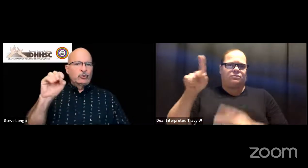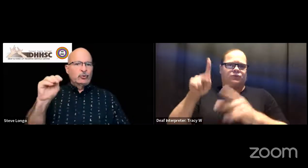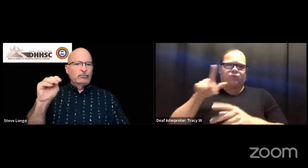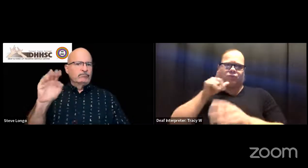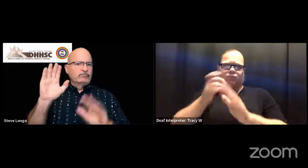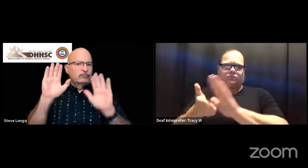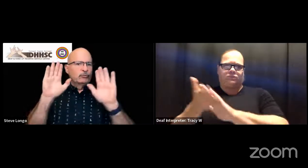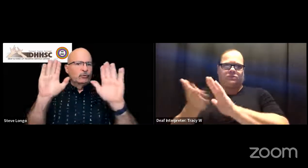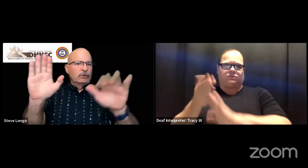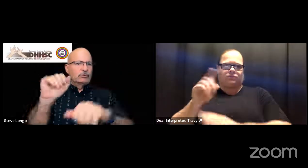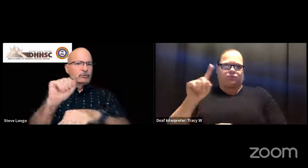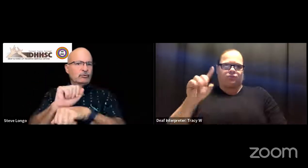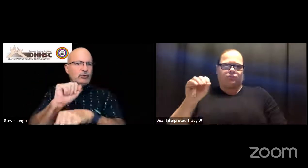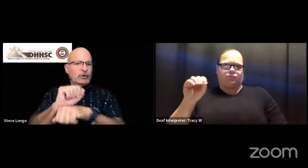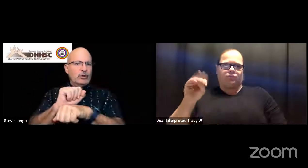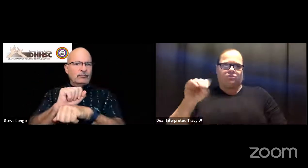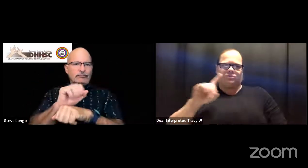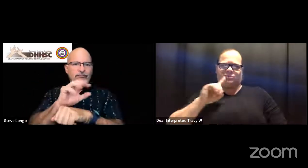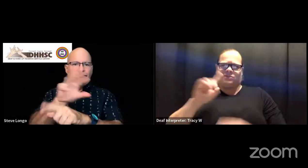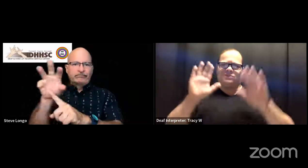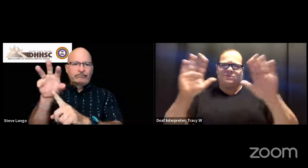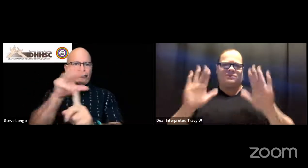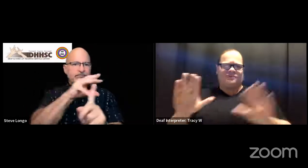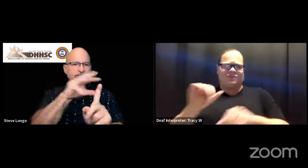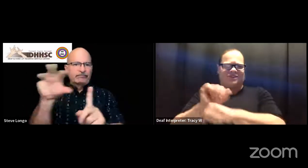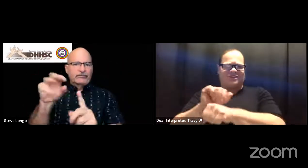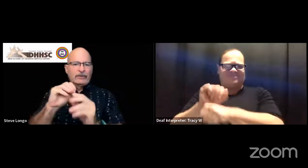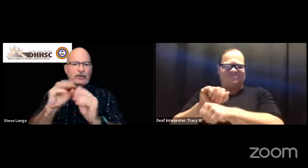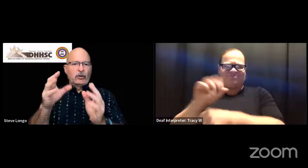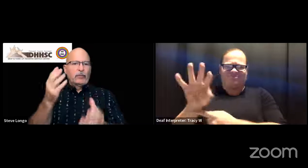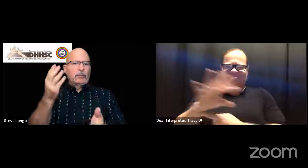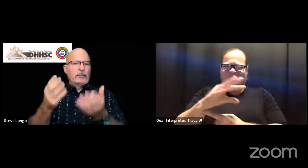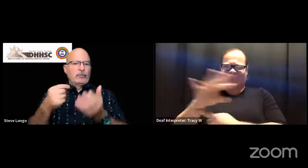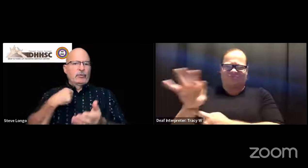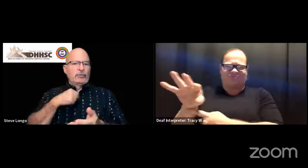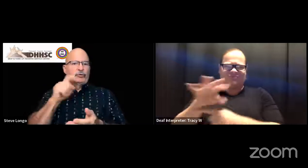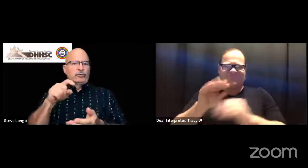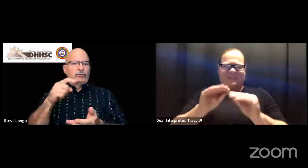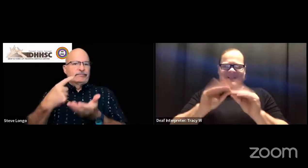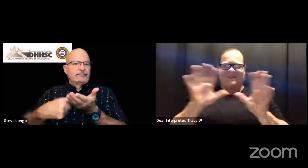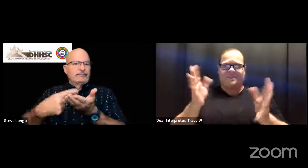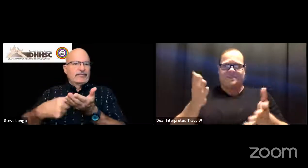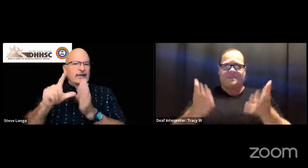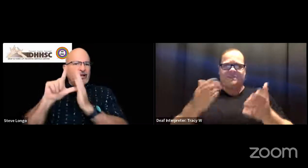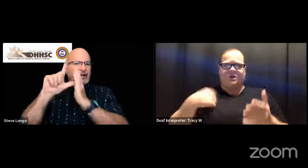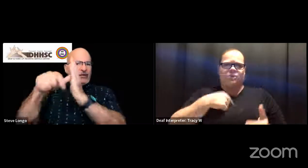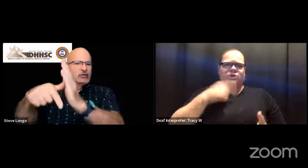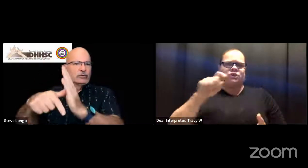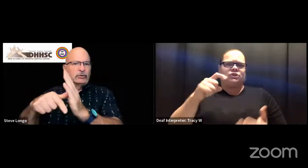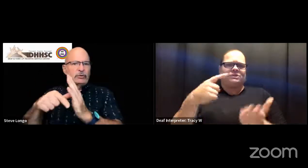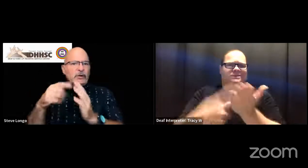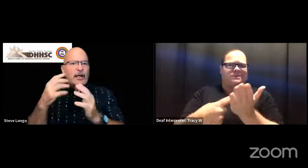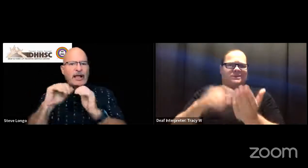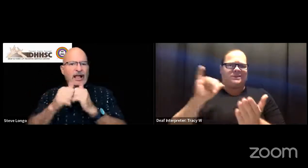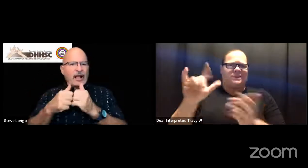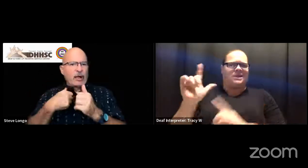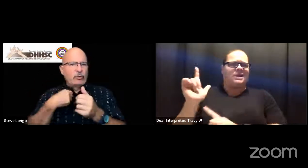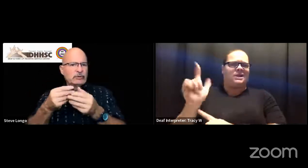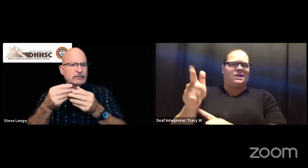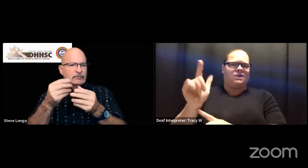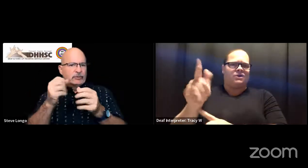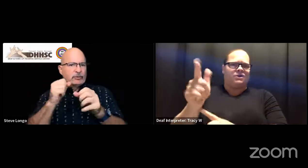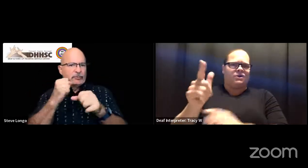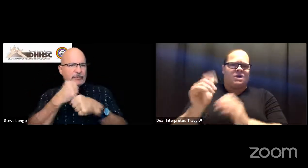meetings are running smoothly because the person who is operating the Zoom behind the scenes is